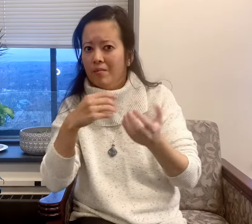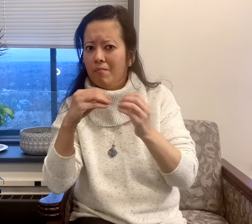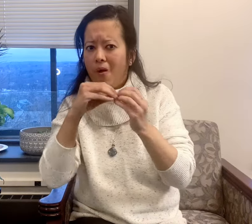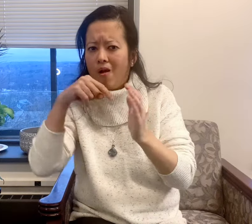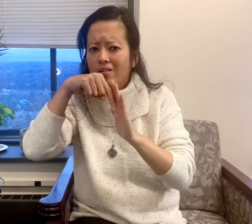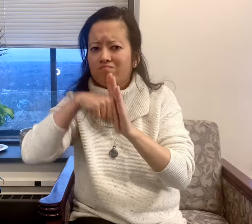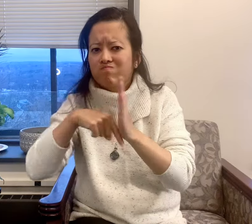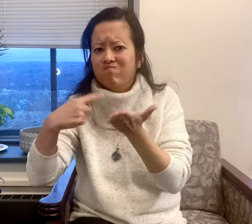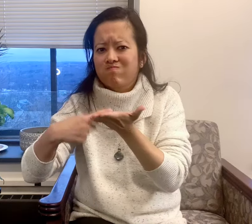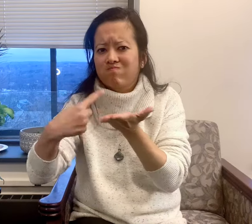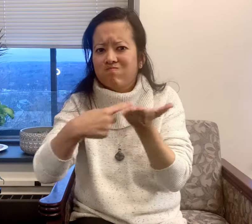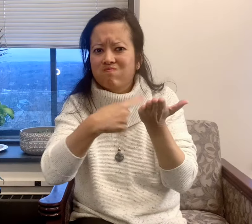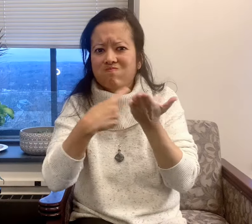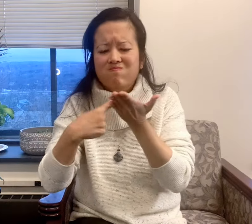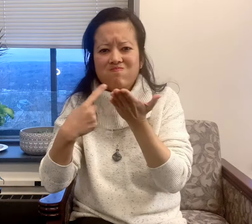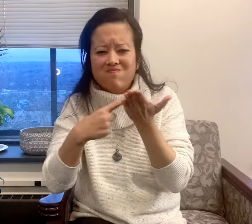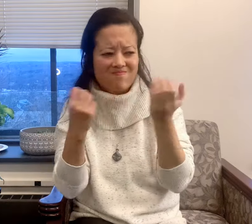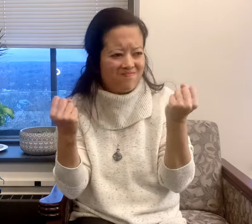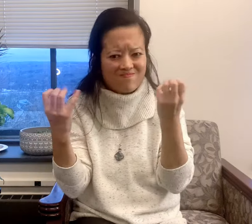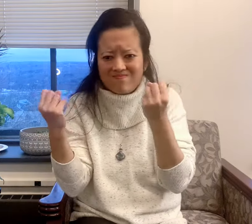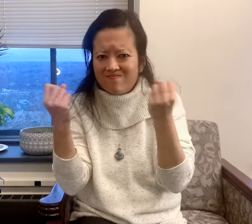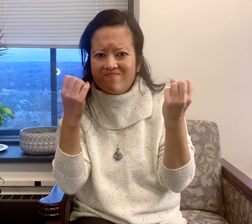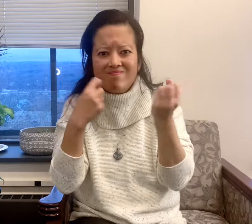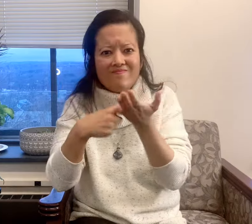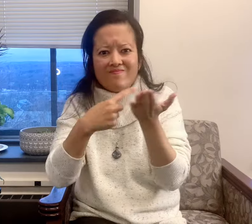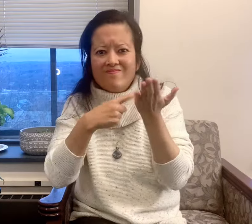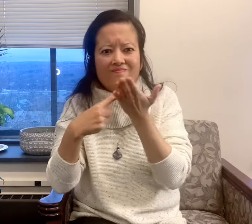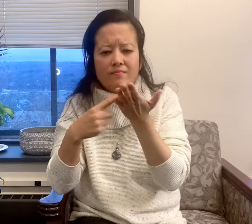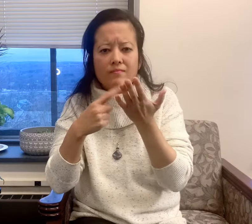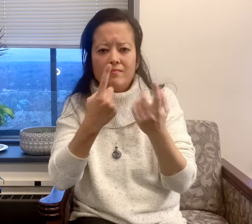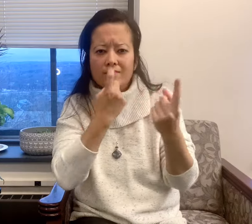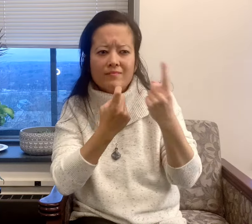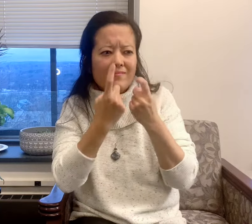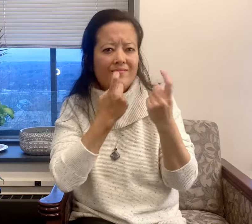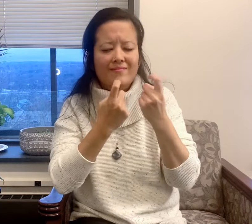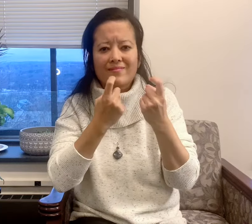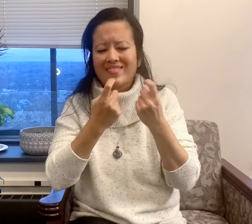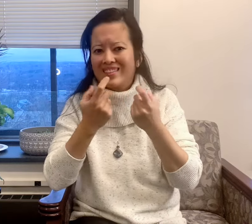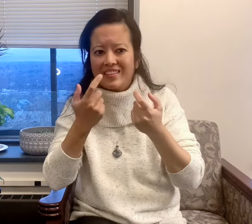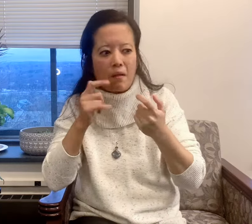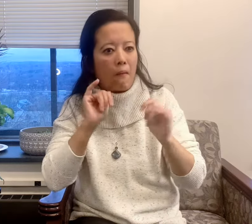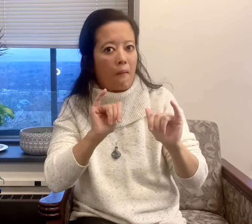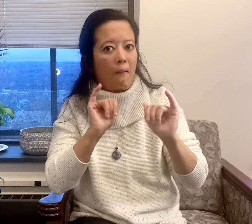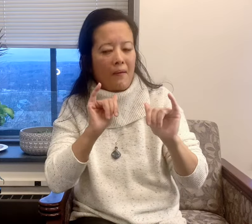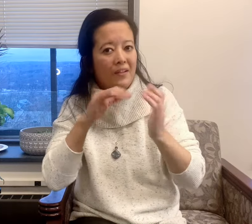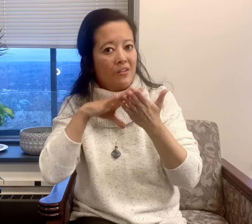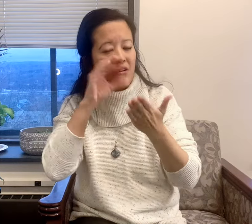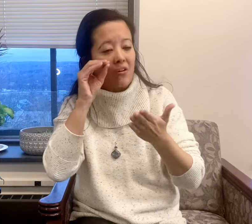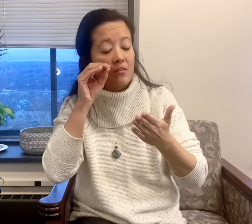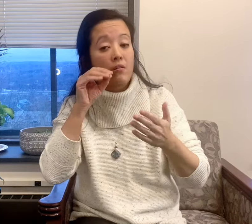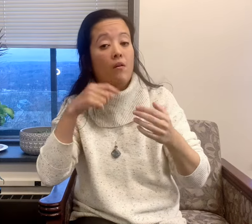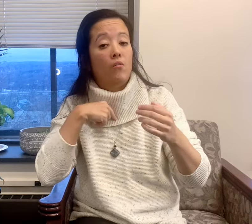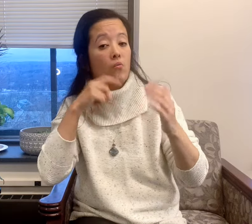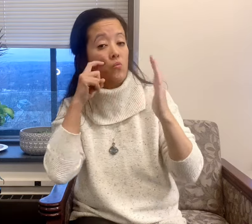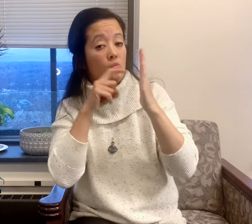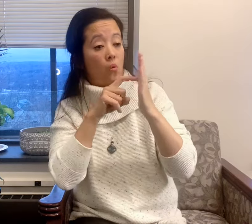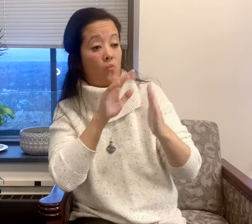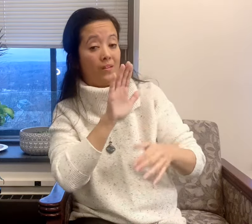during class, they'll delve very deep into conversations and they'll ask questions. And